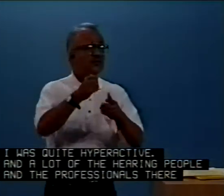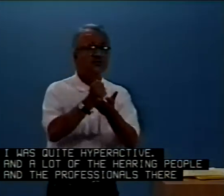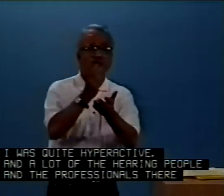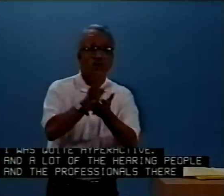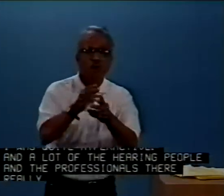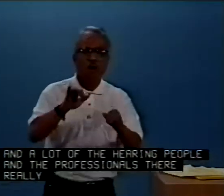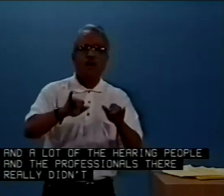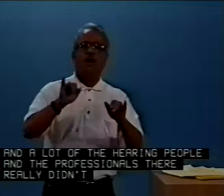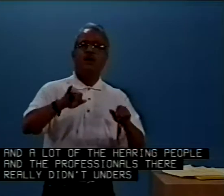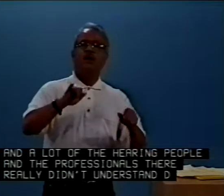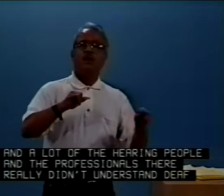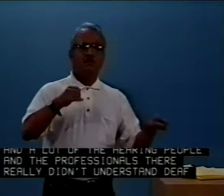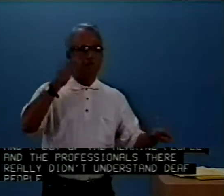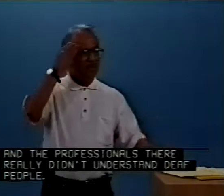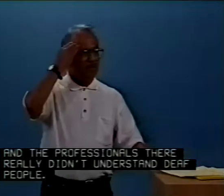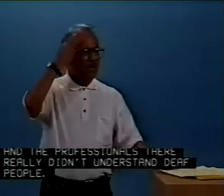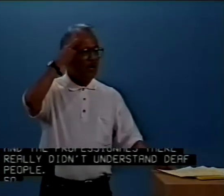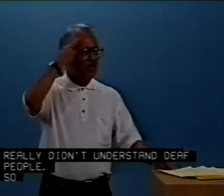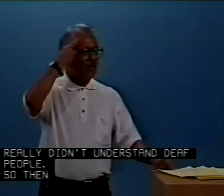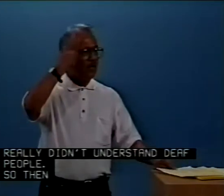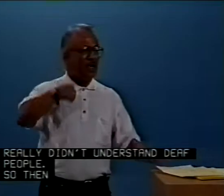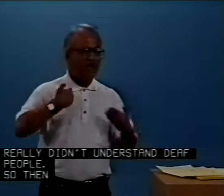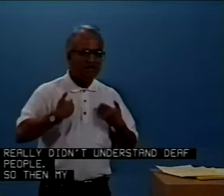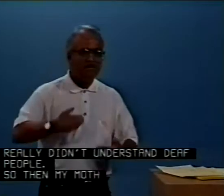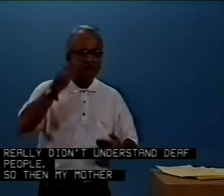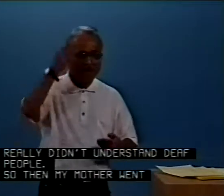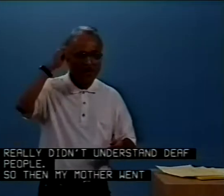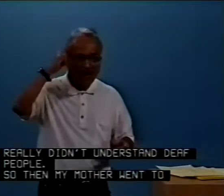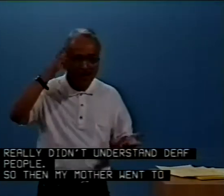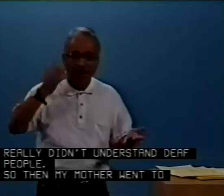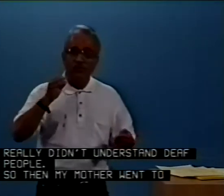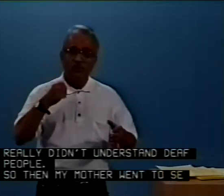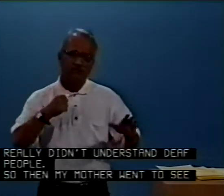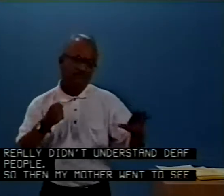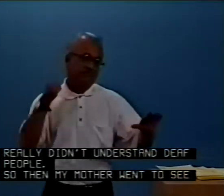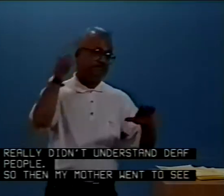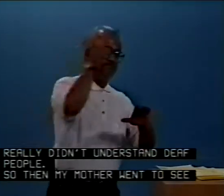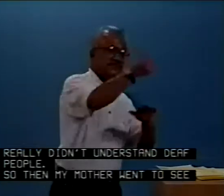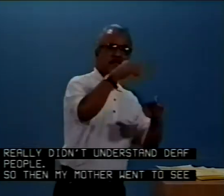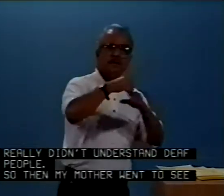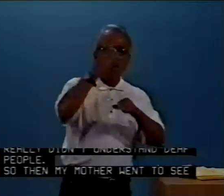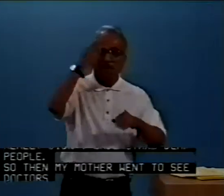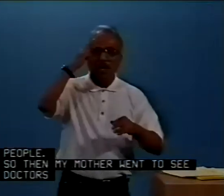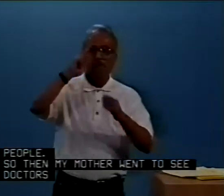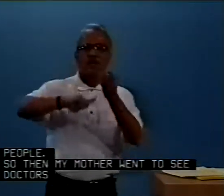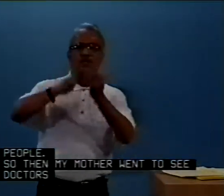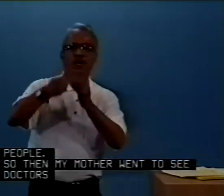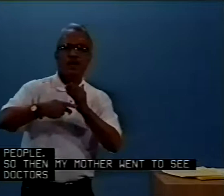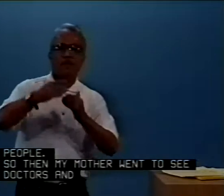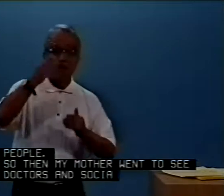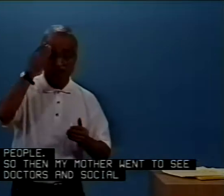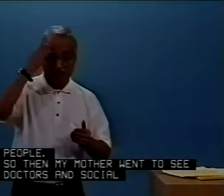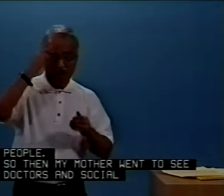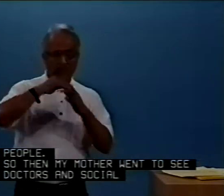doctor and social workers and other professionals. And I was labeled as mentally retarded. So I was put into that